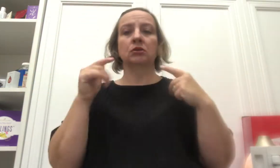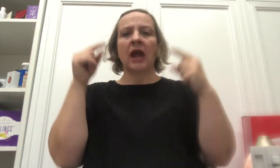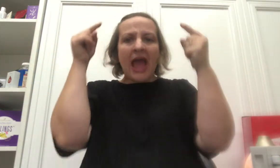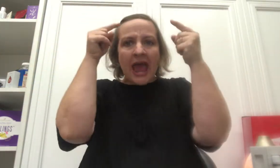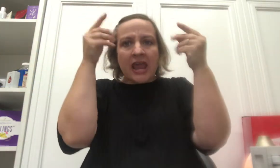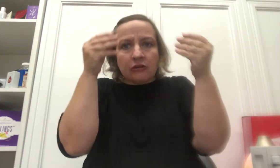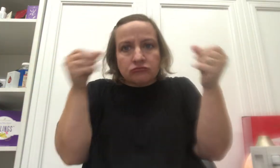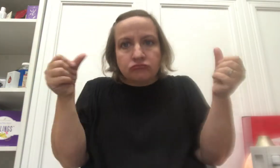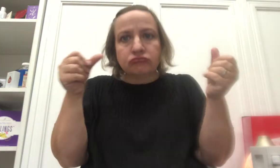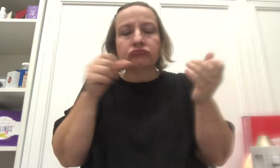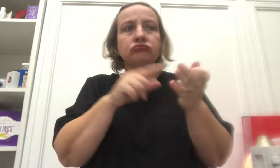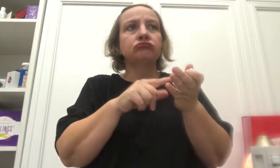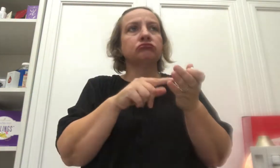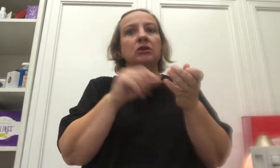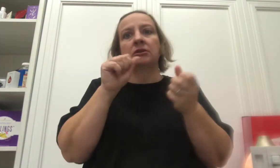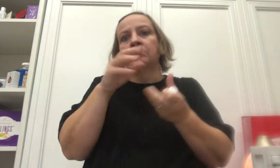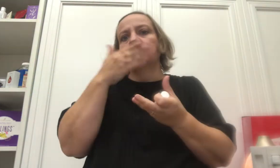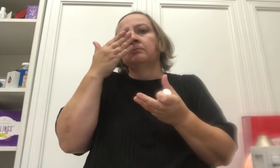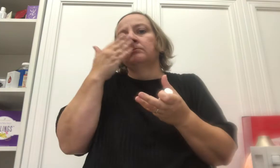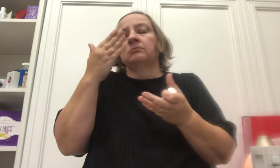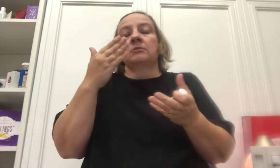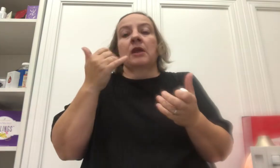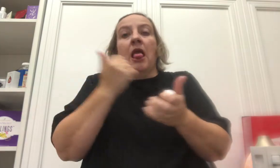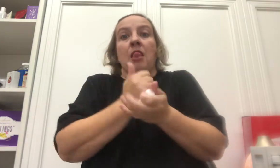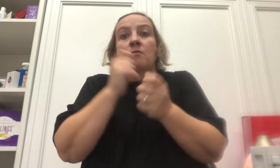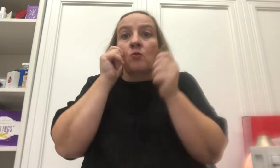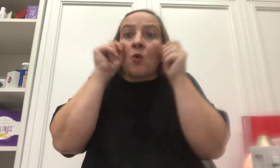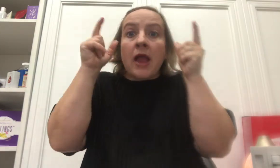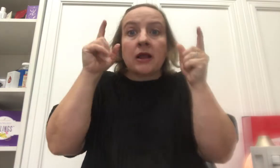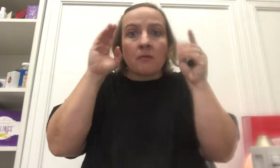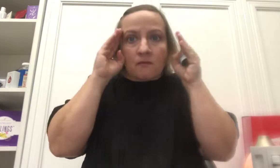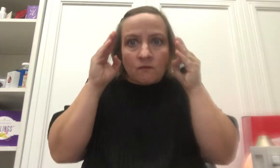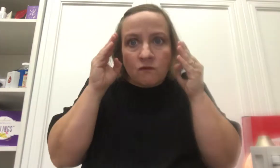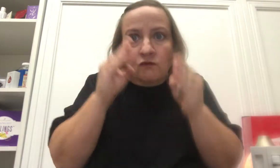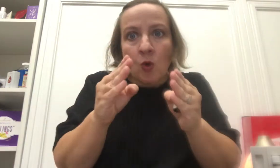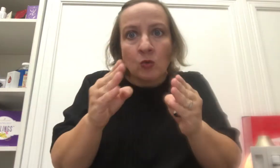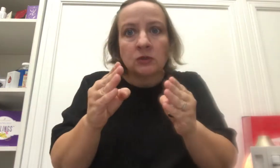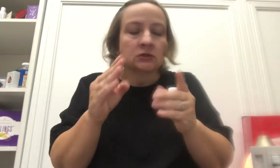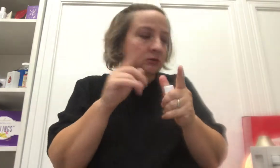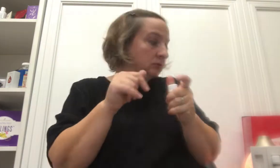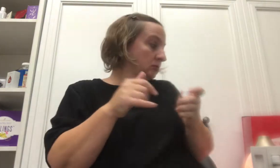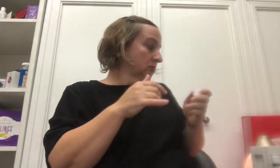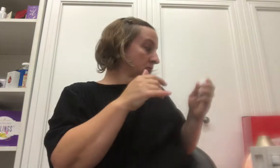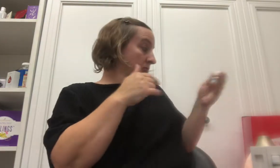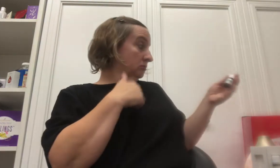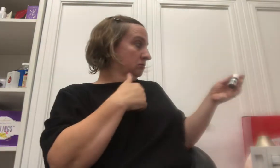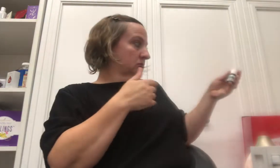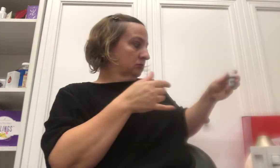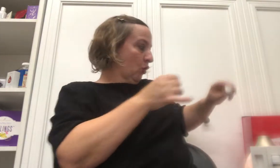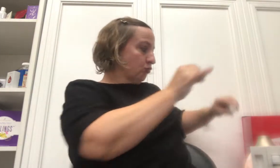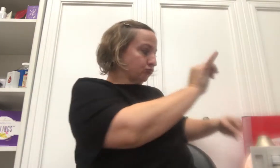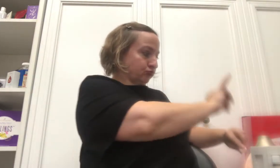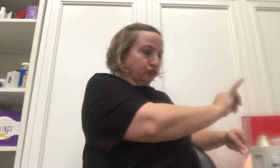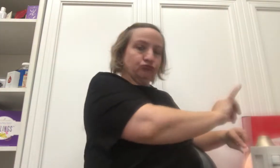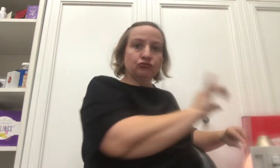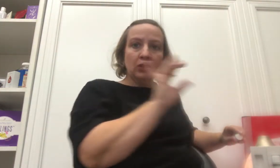it on your temples or your neck or the top of your head or somewhere, you might notice a headache go away. You'll also notice that peppermint will help